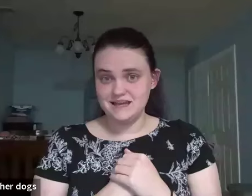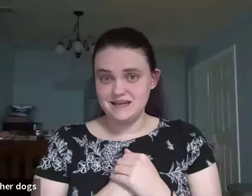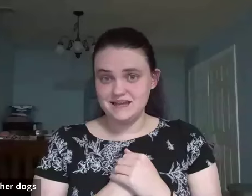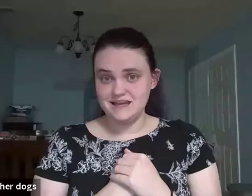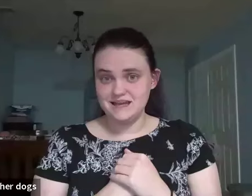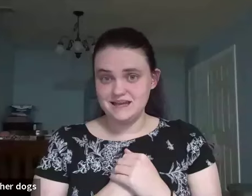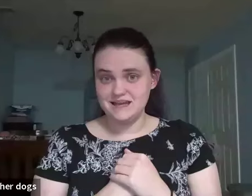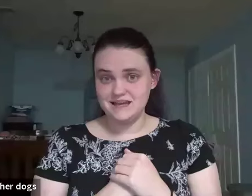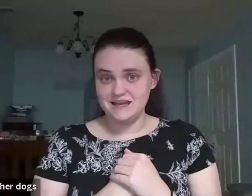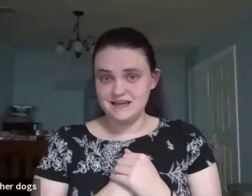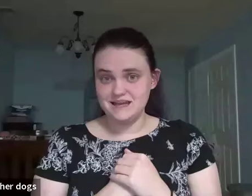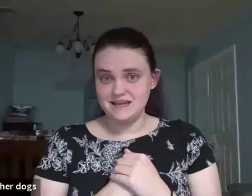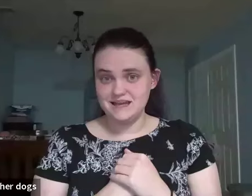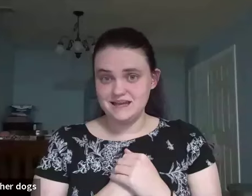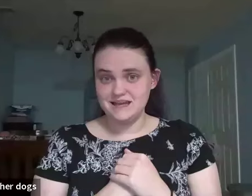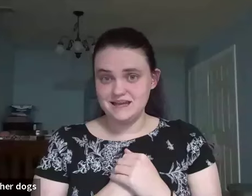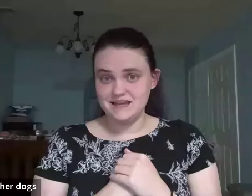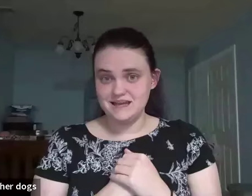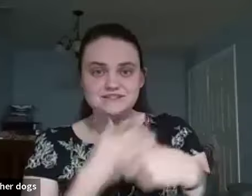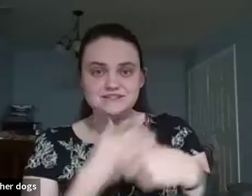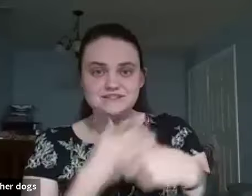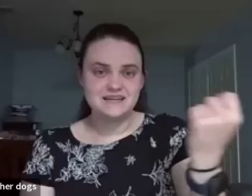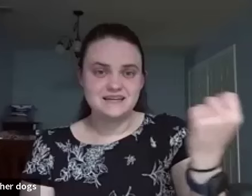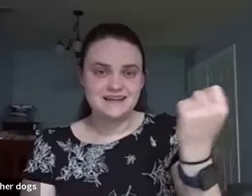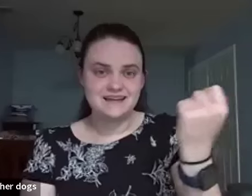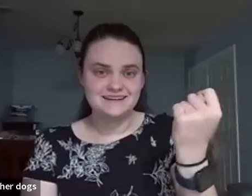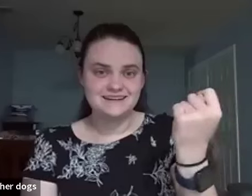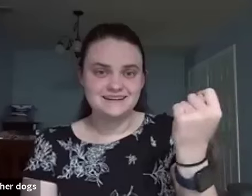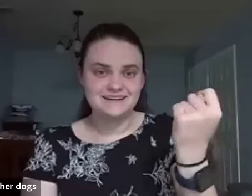rest of y'all's week. And I will see you guys all next Tuesday. Bye, guys.